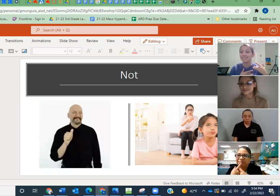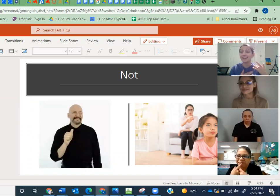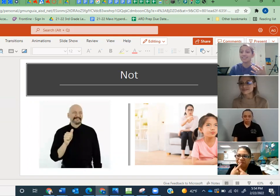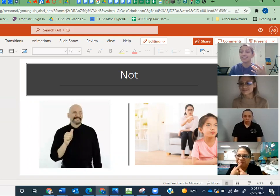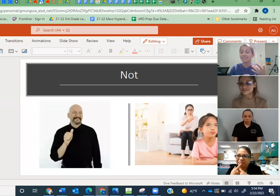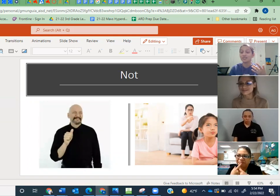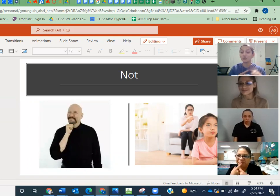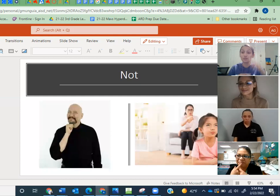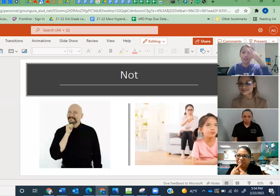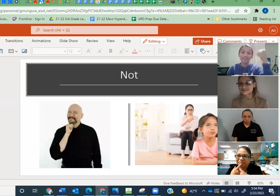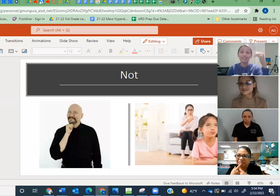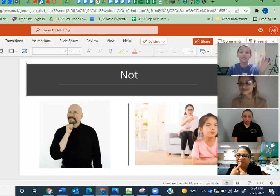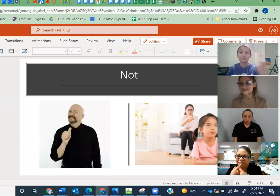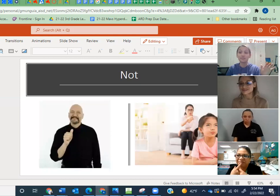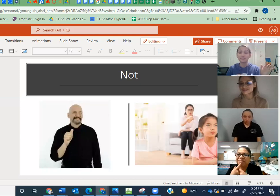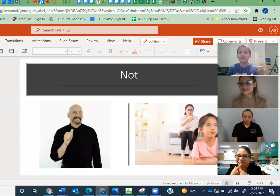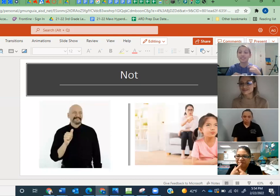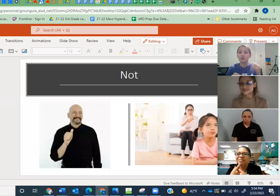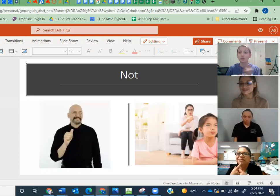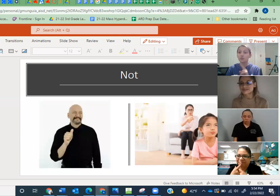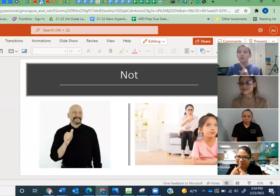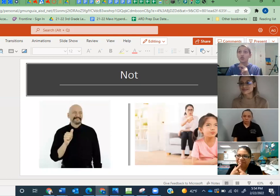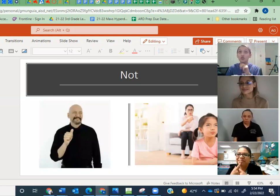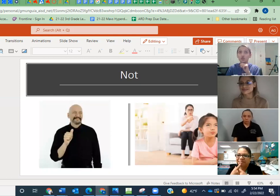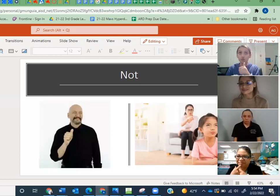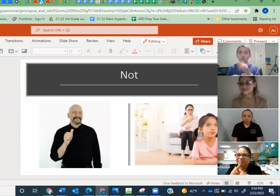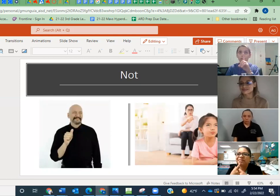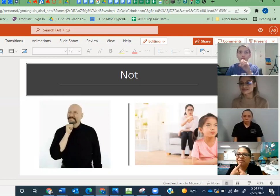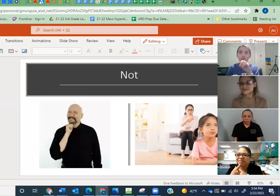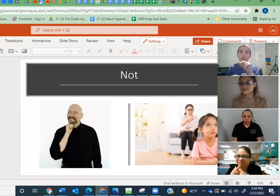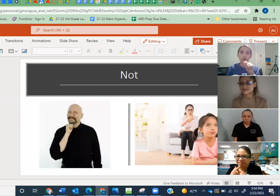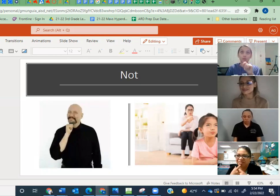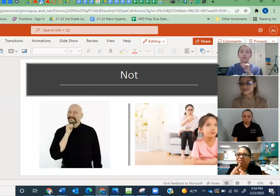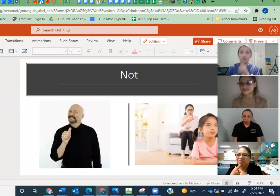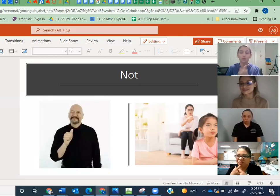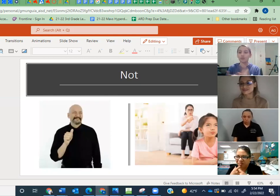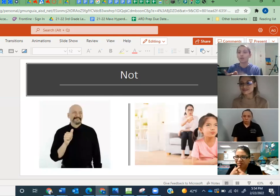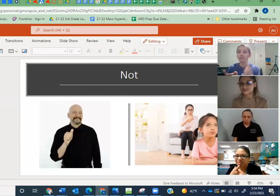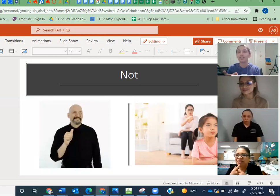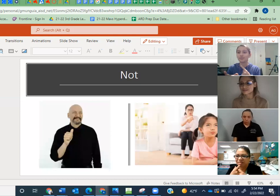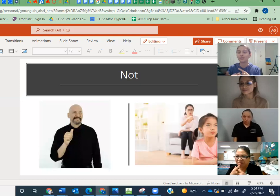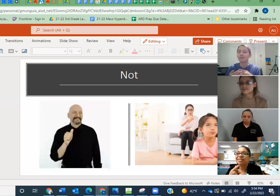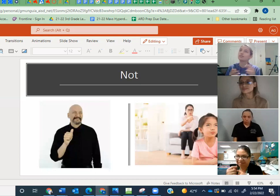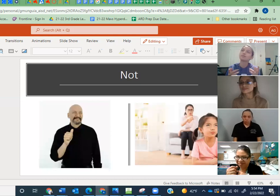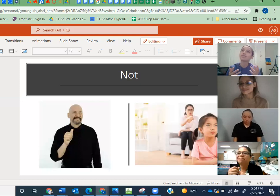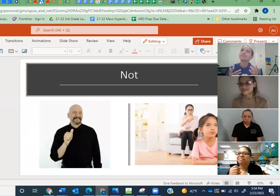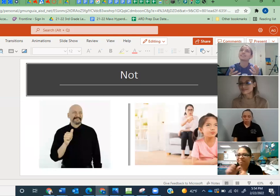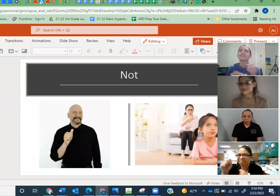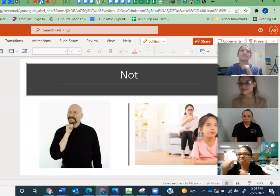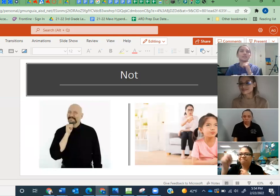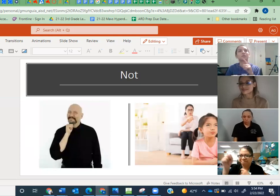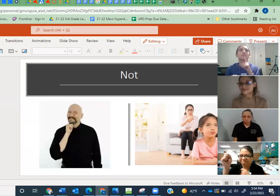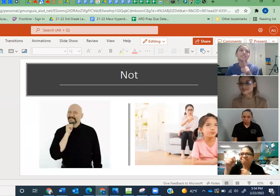I tend to forget too, because I'll use don't sometimes. And I'm like,